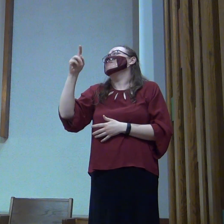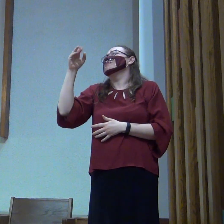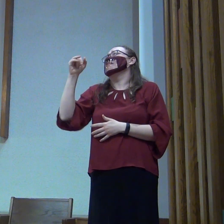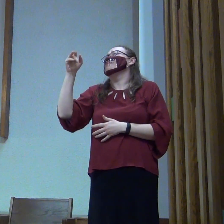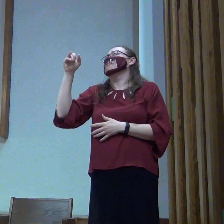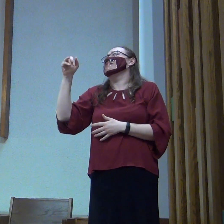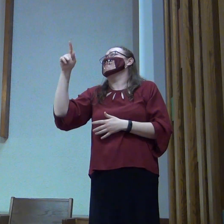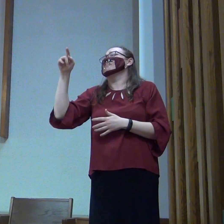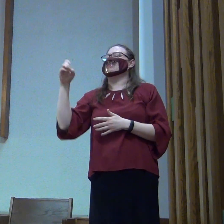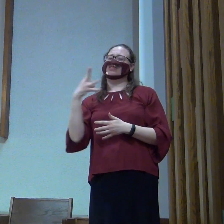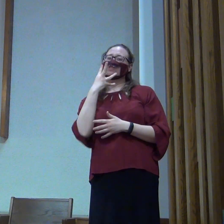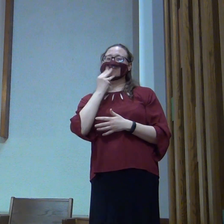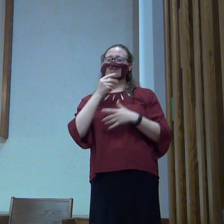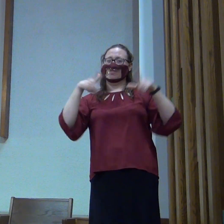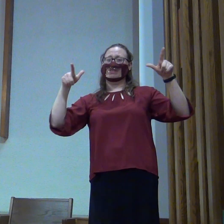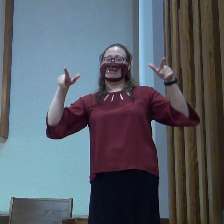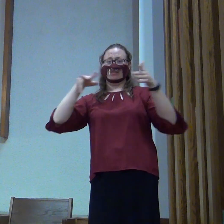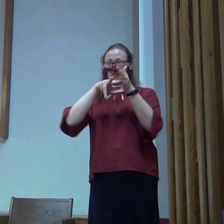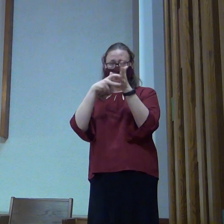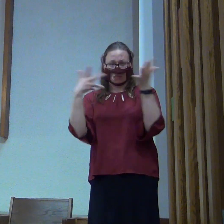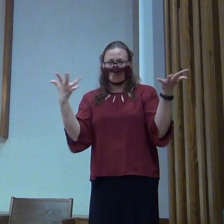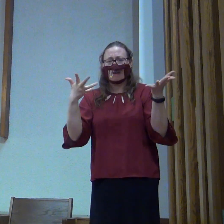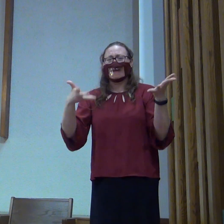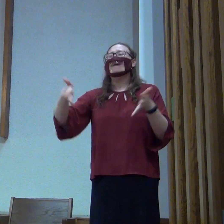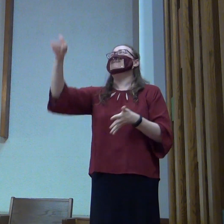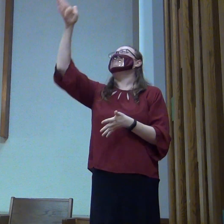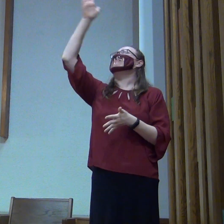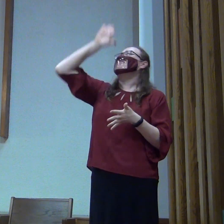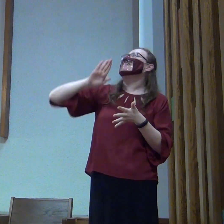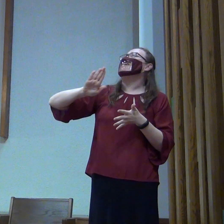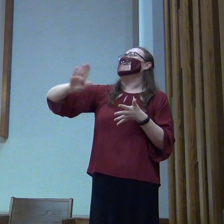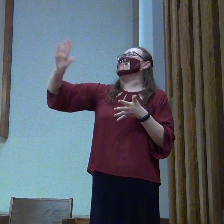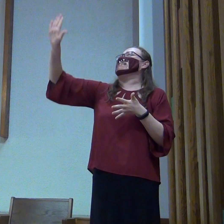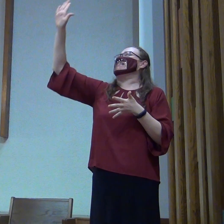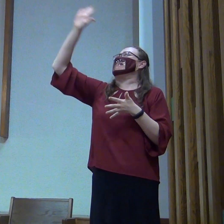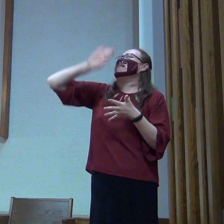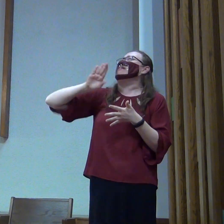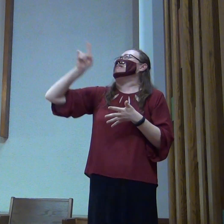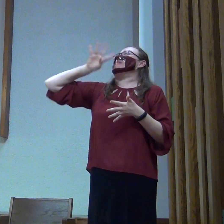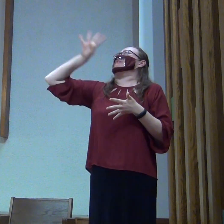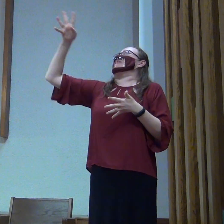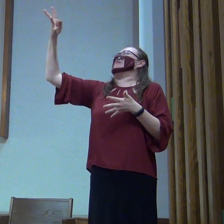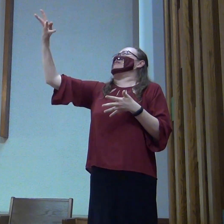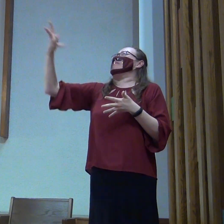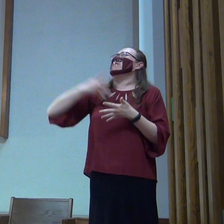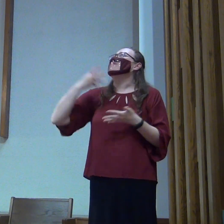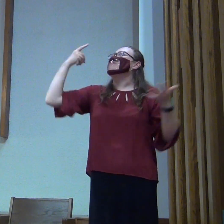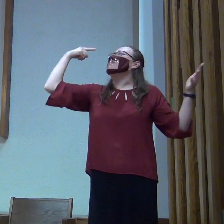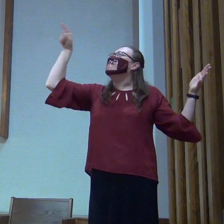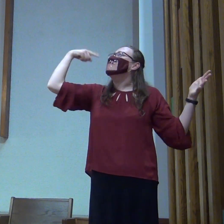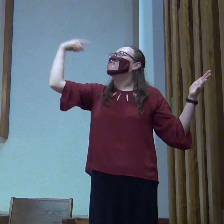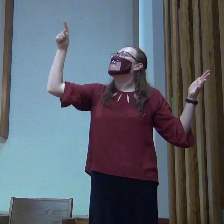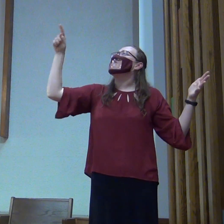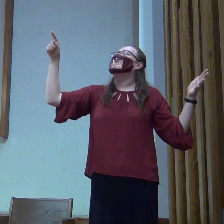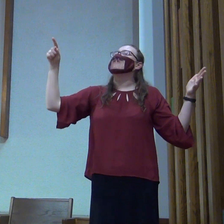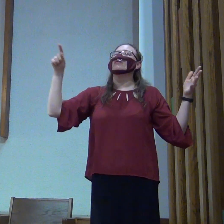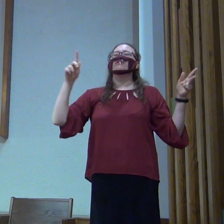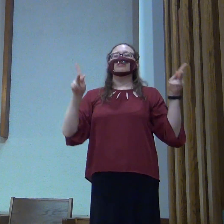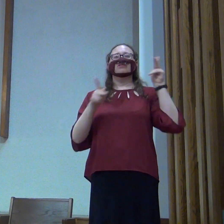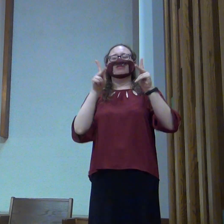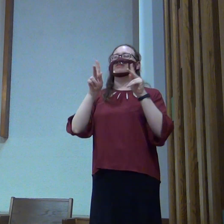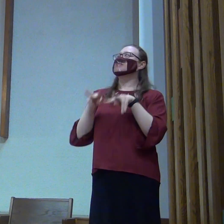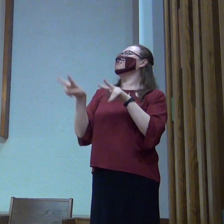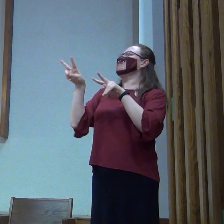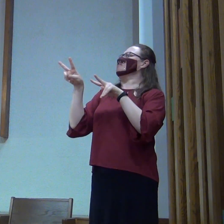sabachthani, my God, why have you forsaken me? When some of those standing